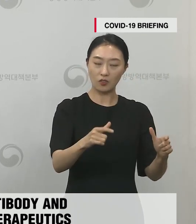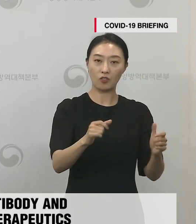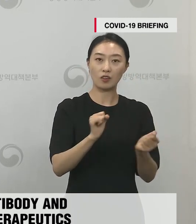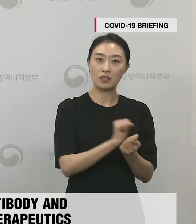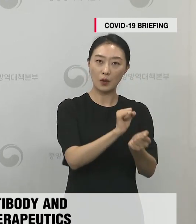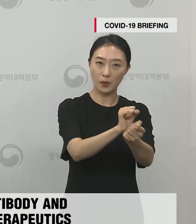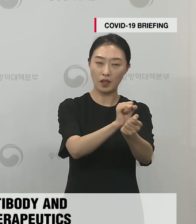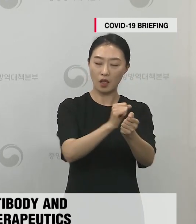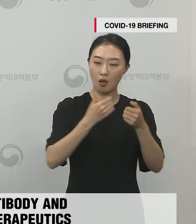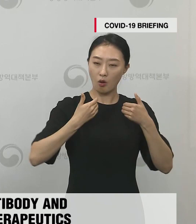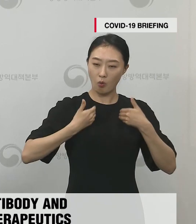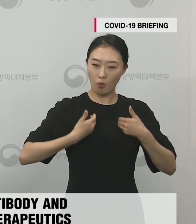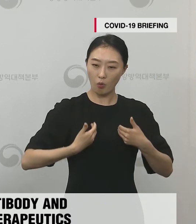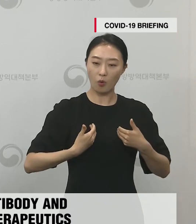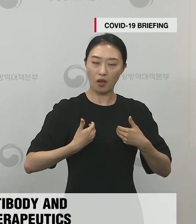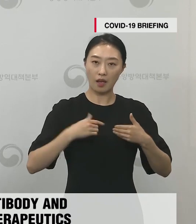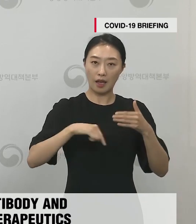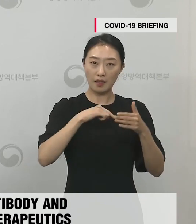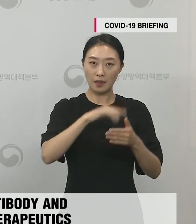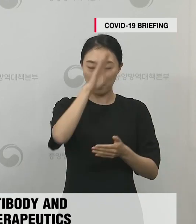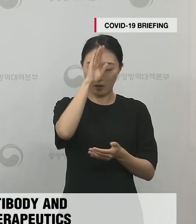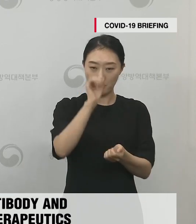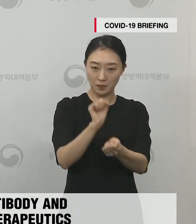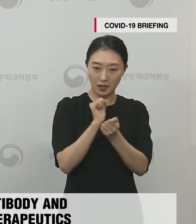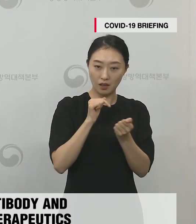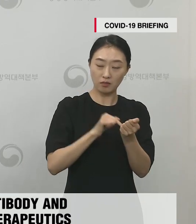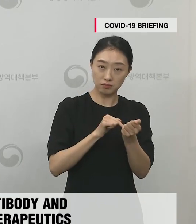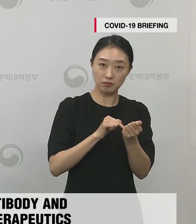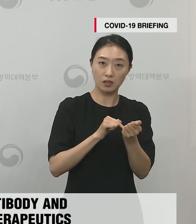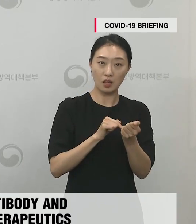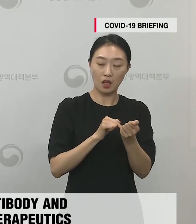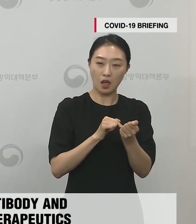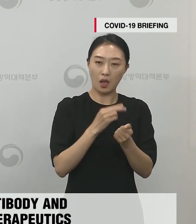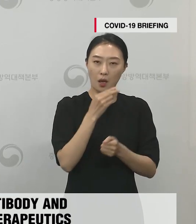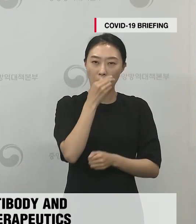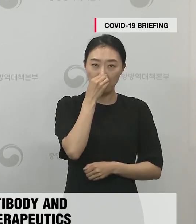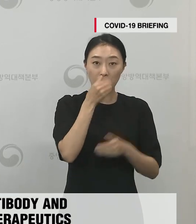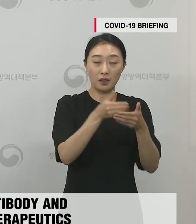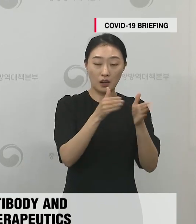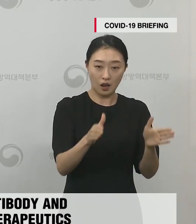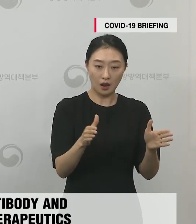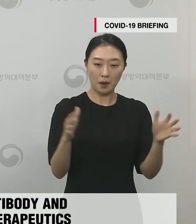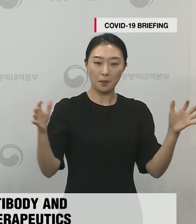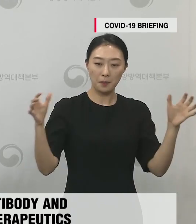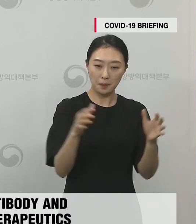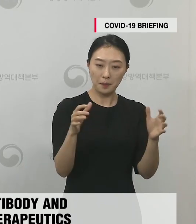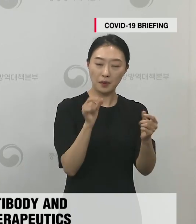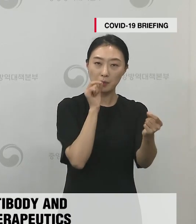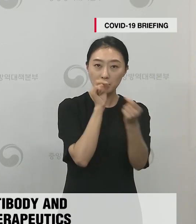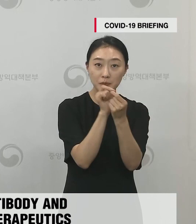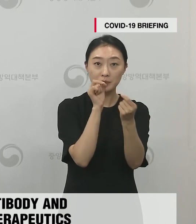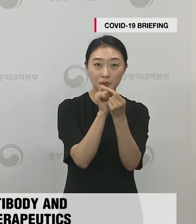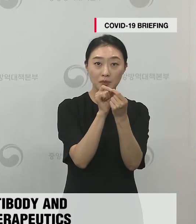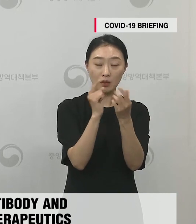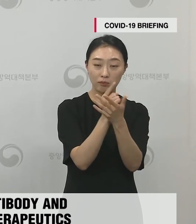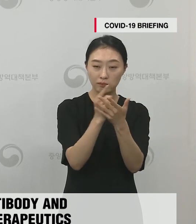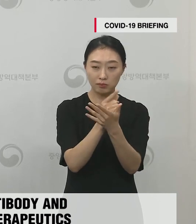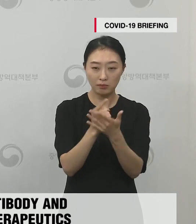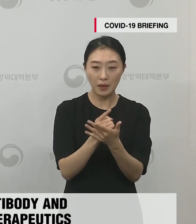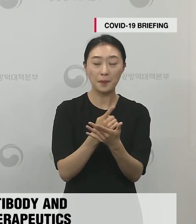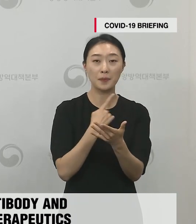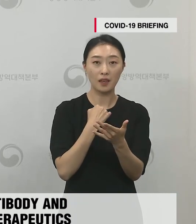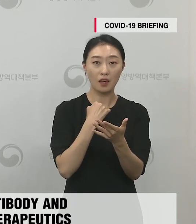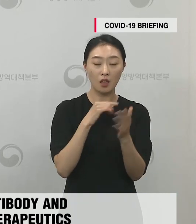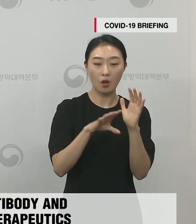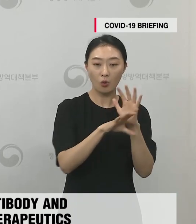patients. And we believe that there were some silent spreaders within this community, and they also spread the